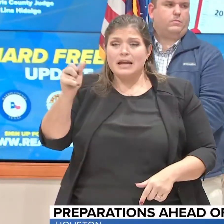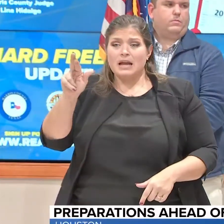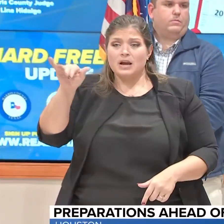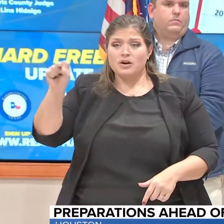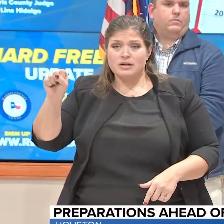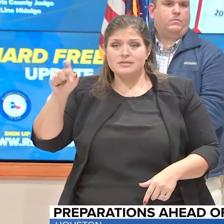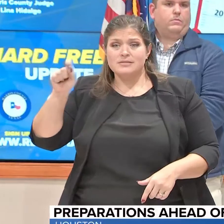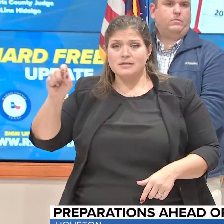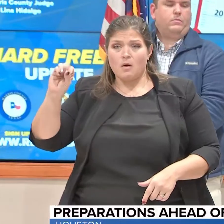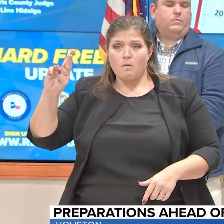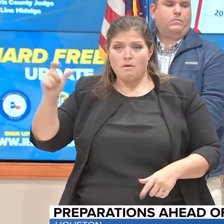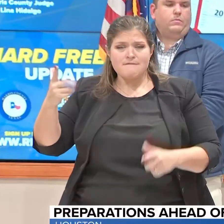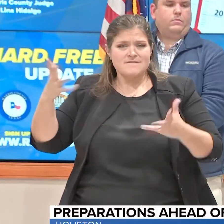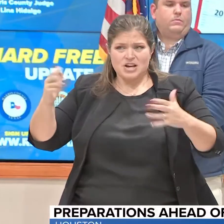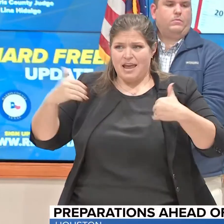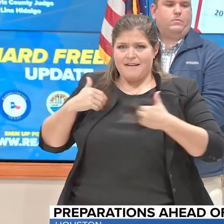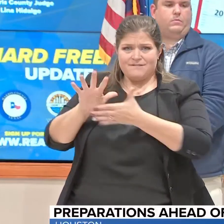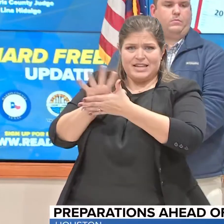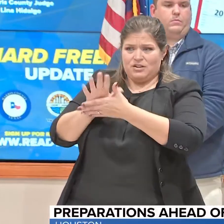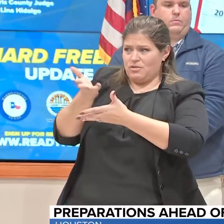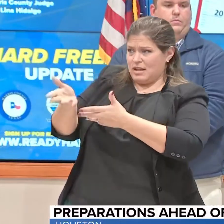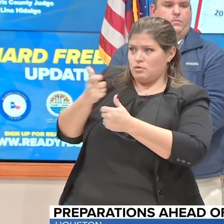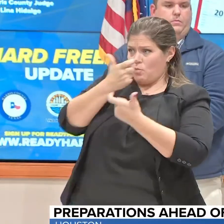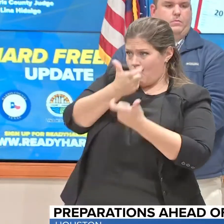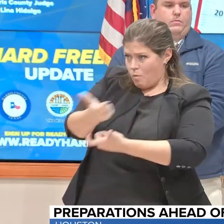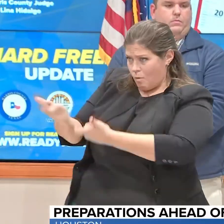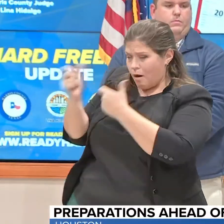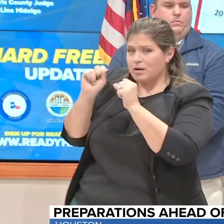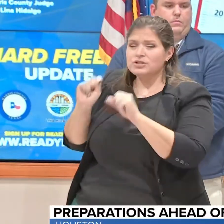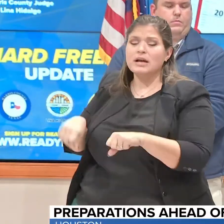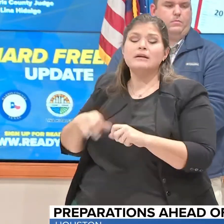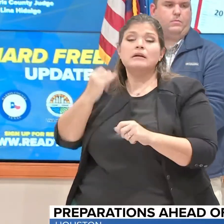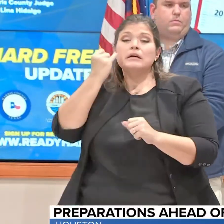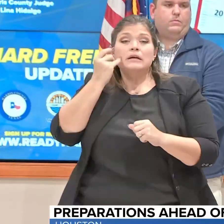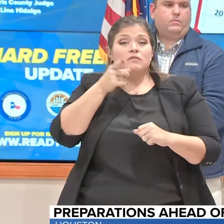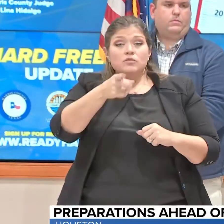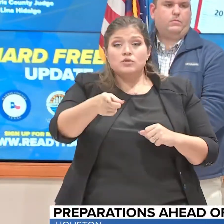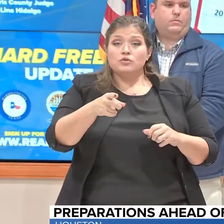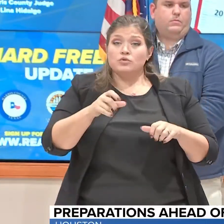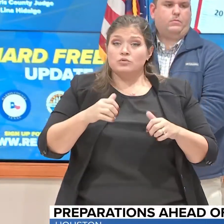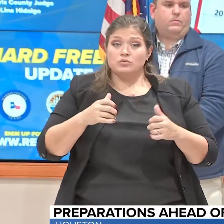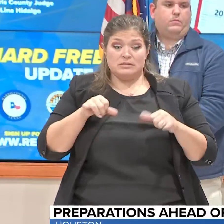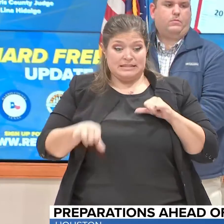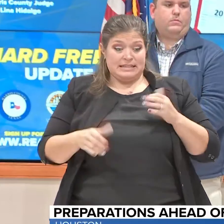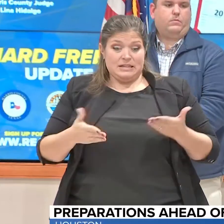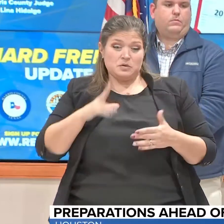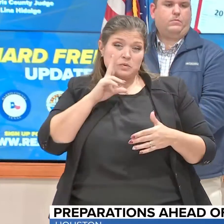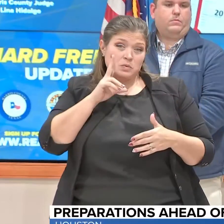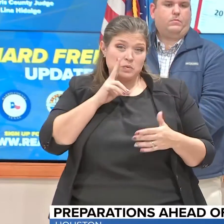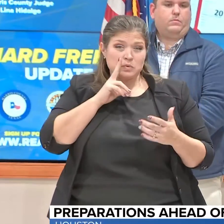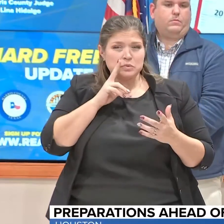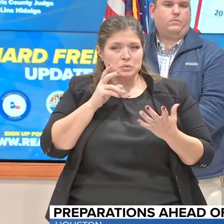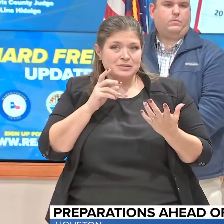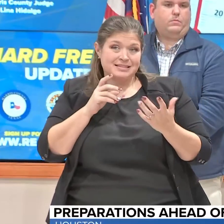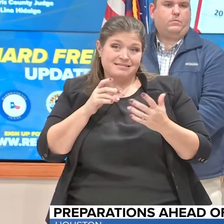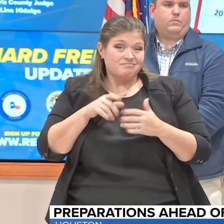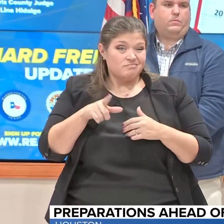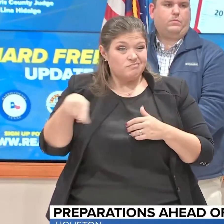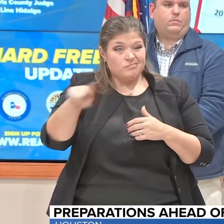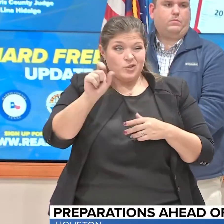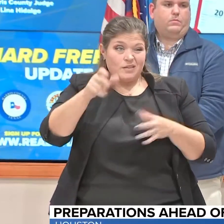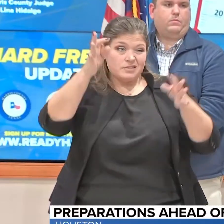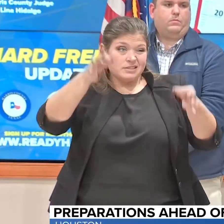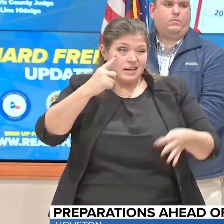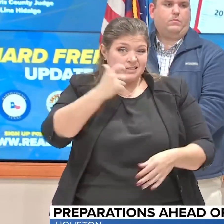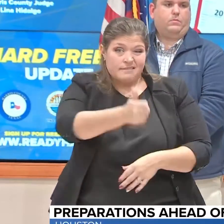follow. And so if you're staying in town, you know, that's kind of the risk calculus that each person makes.